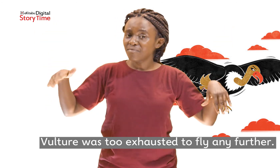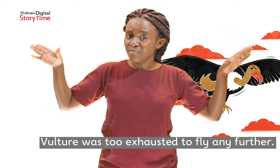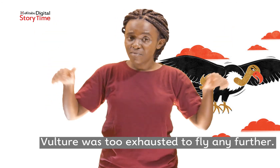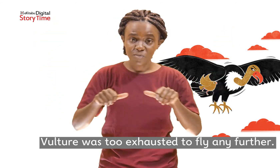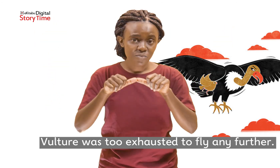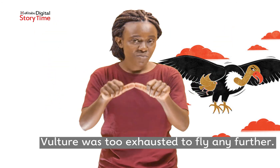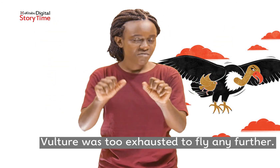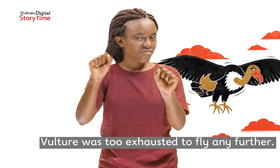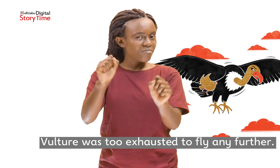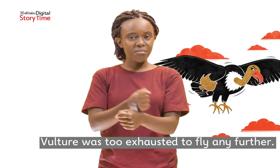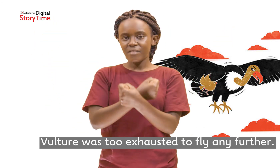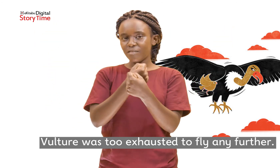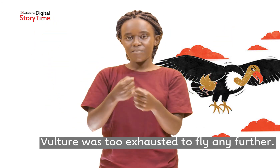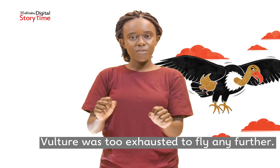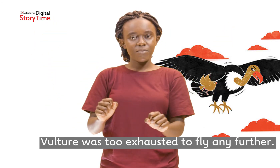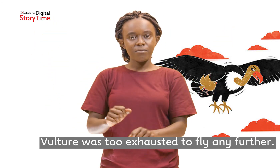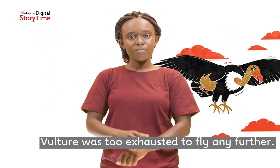Vulture was too exhausted to fly any further.